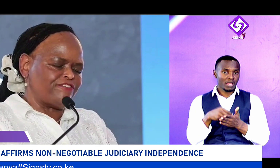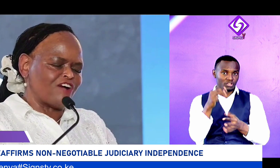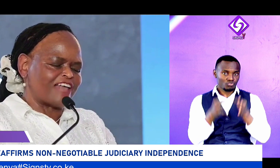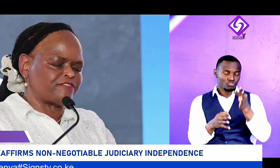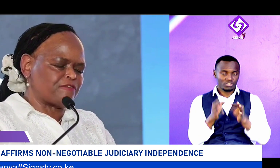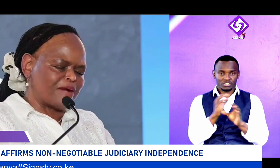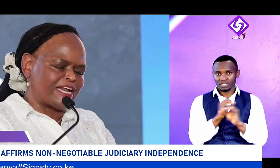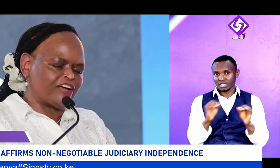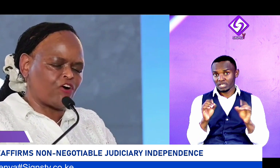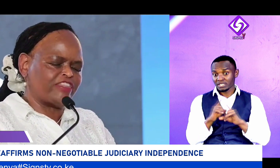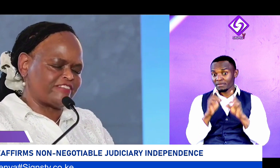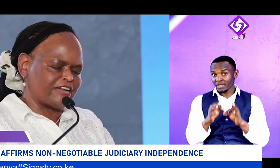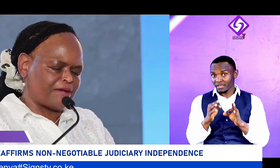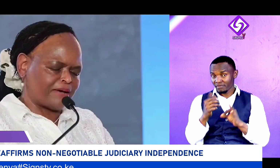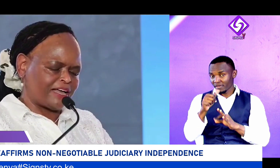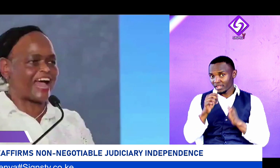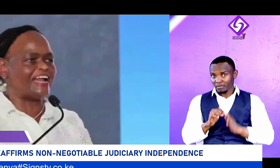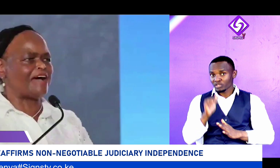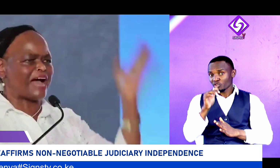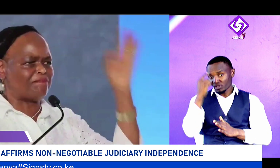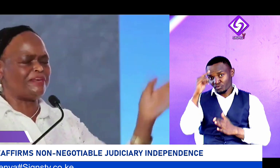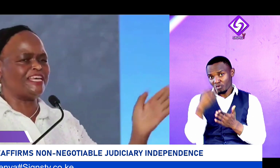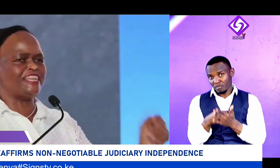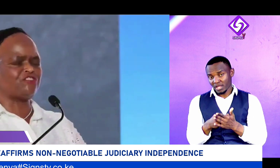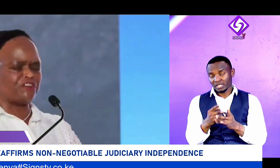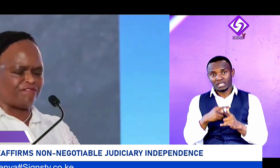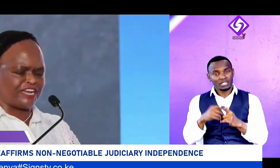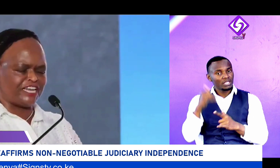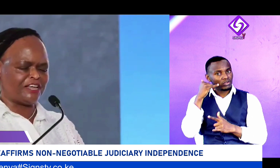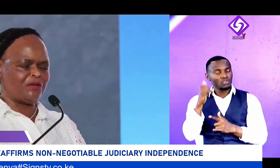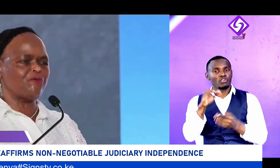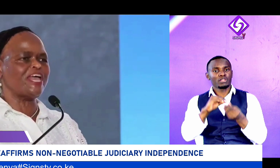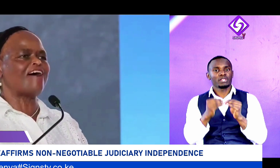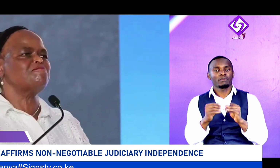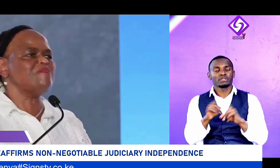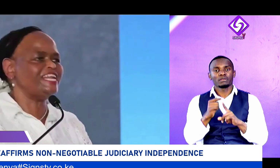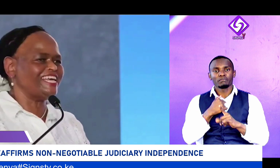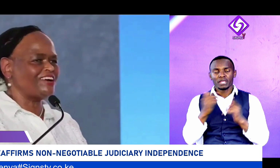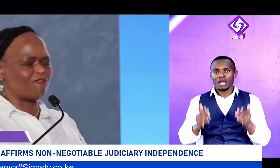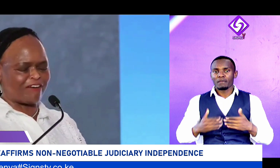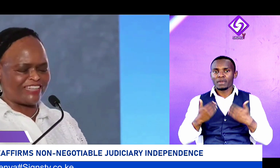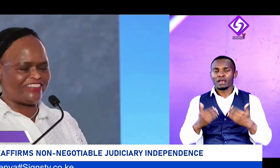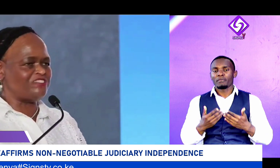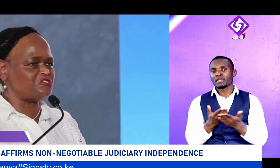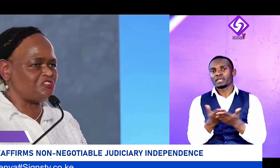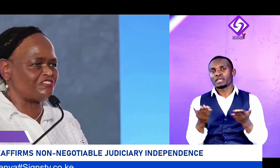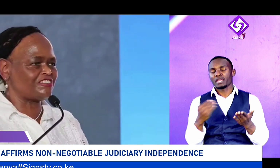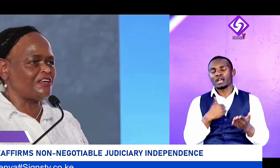you ask for money, call this number. And I'm happy in this convening, we have many of our Gen Zs.